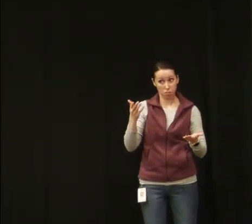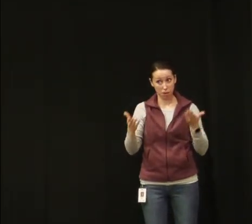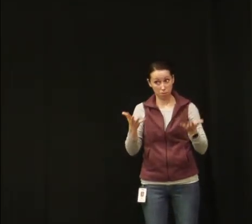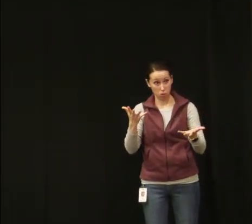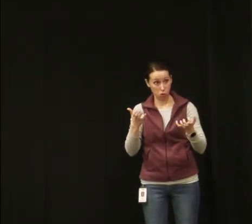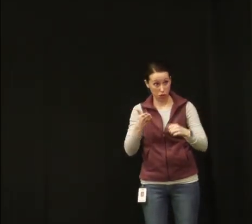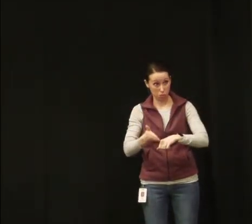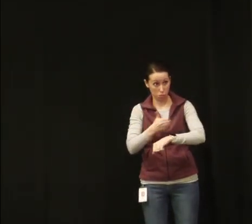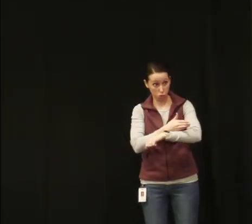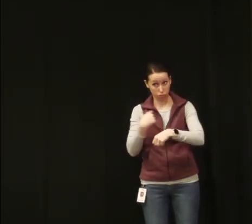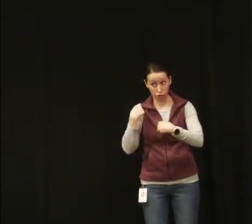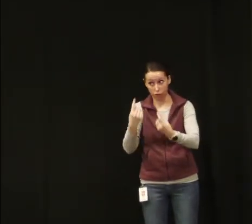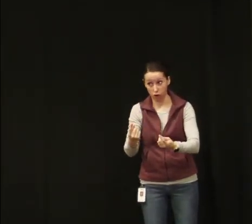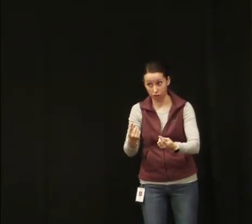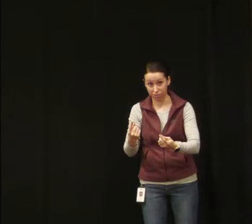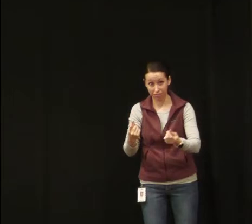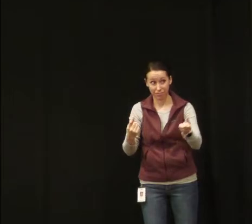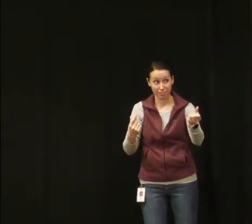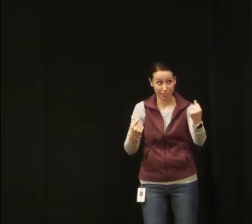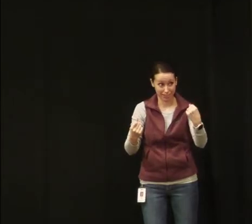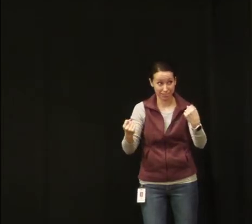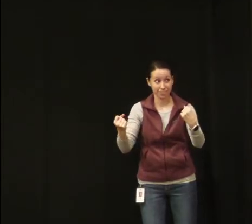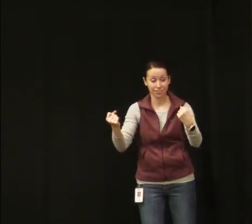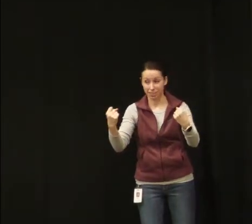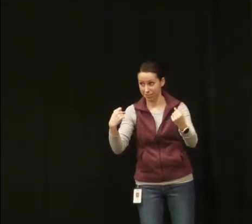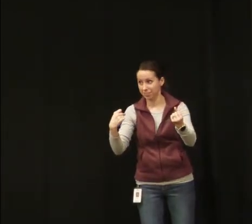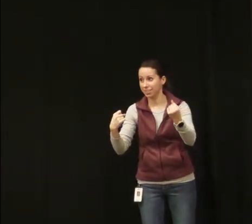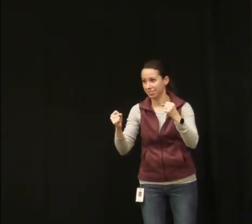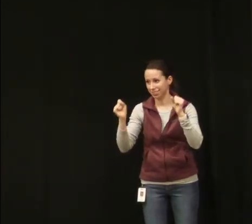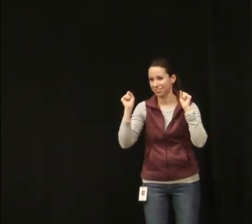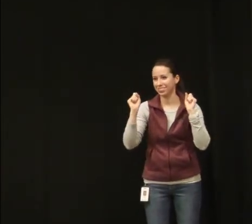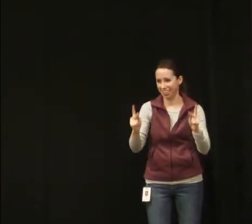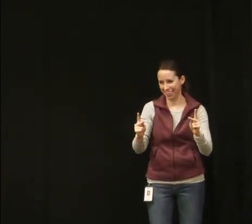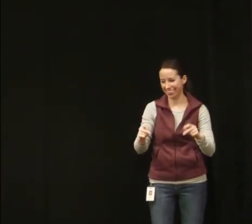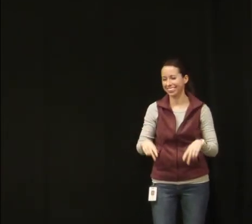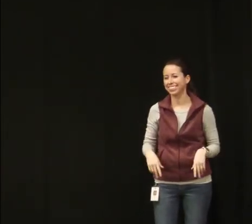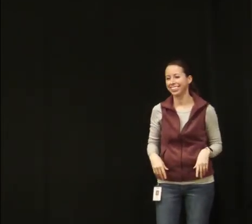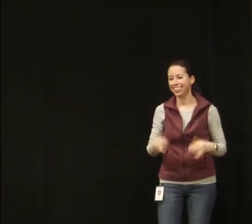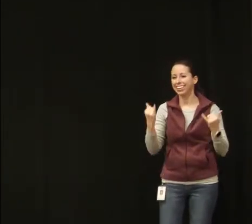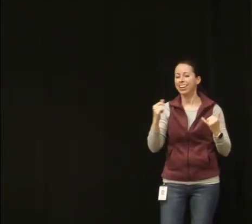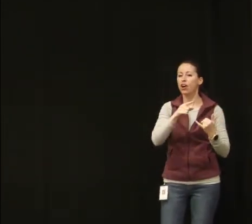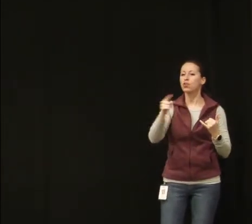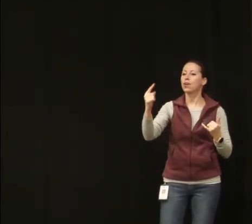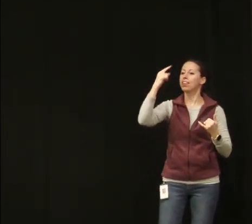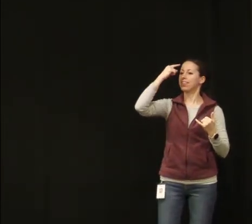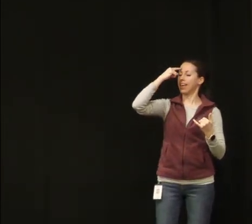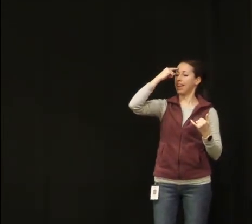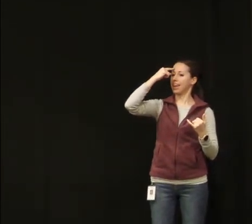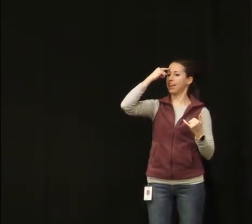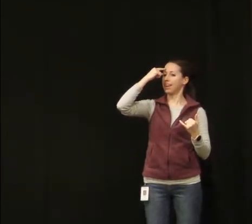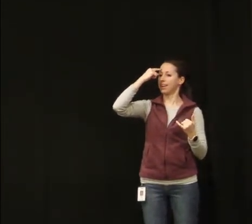on? Yes. Okay. Yes. All right. Now, think in your mind,